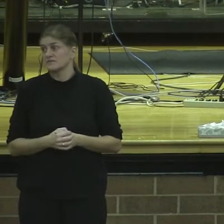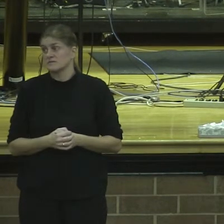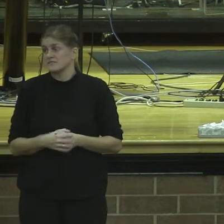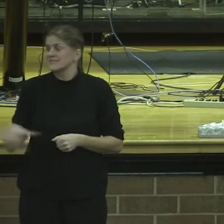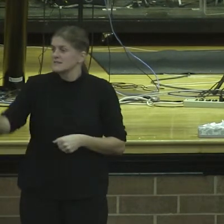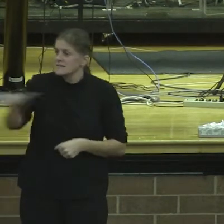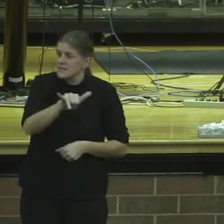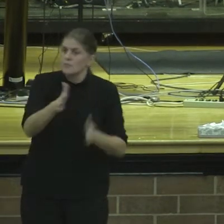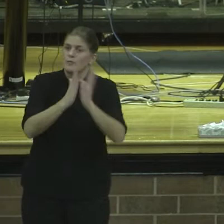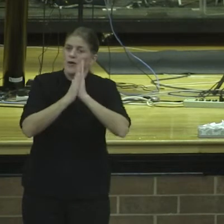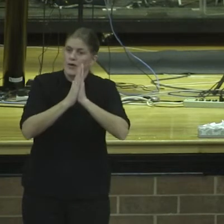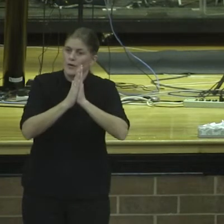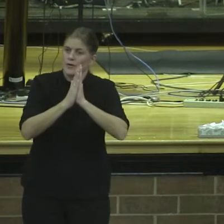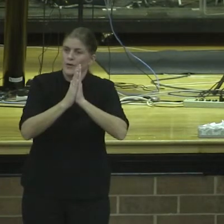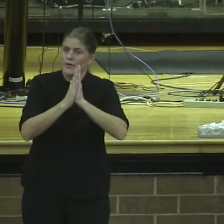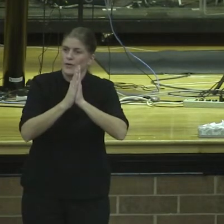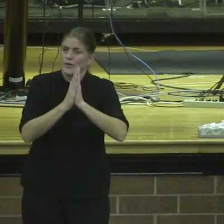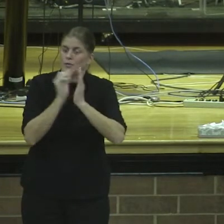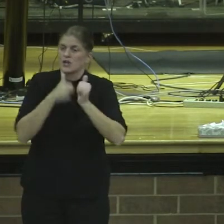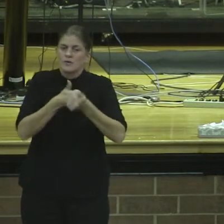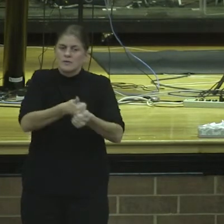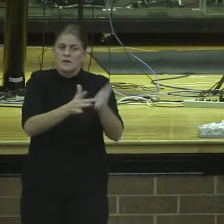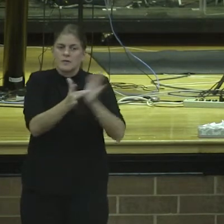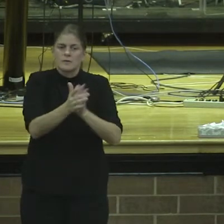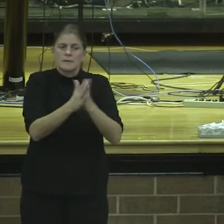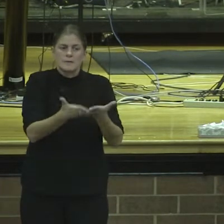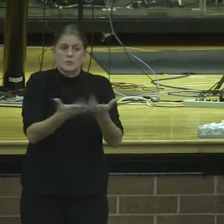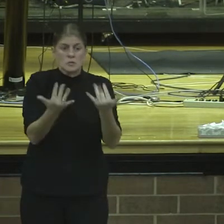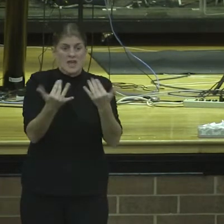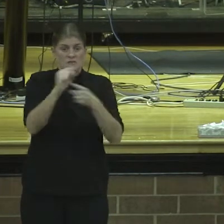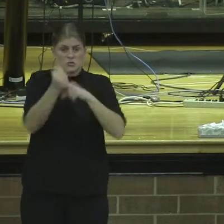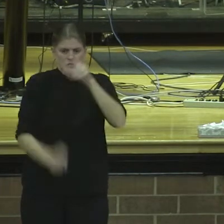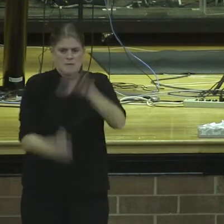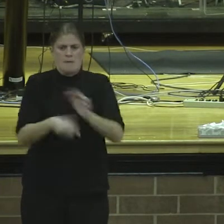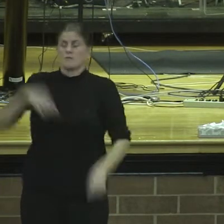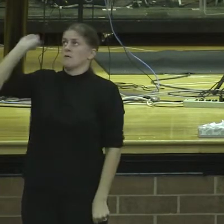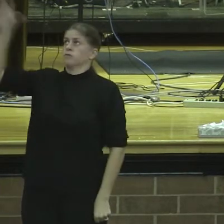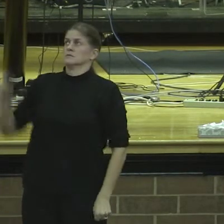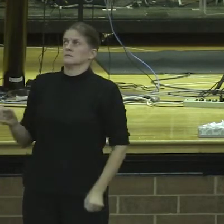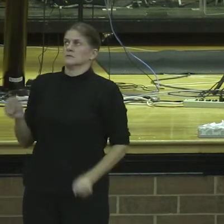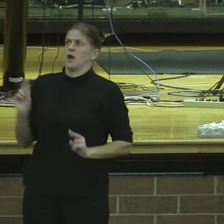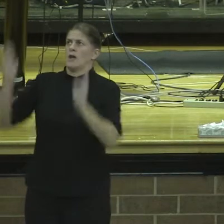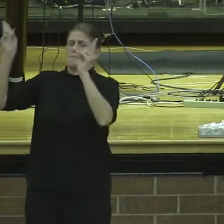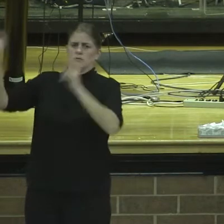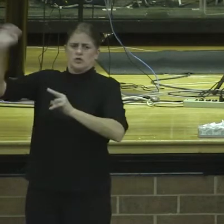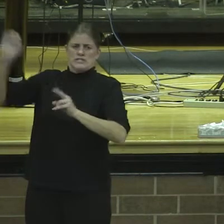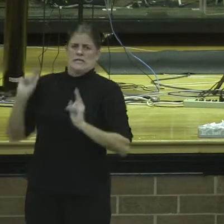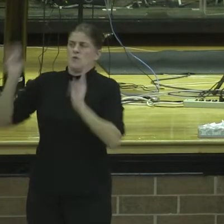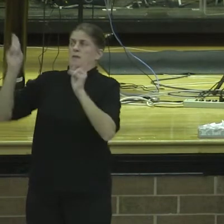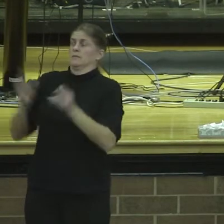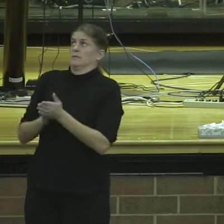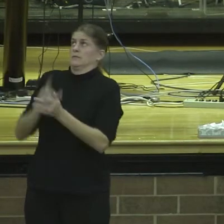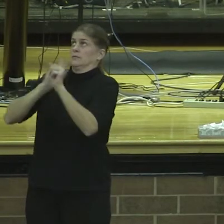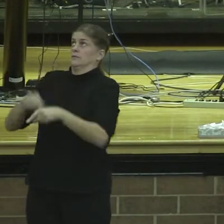See, we've redefined what it means to pray instead of following the biblical principles. We use prayer as in case of emergency, break the glass and